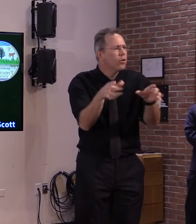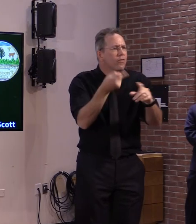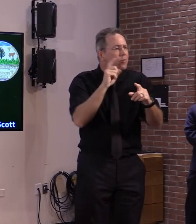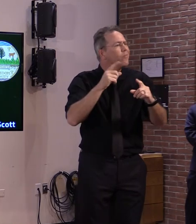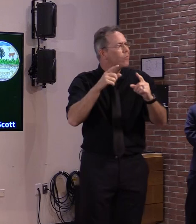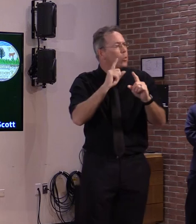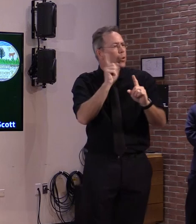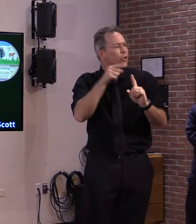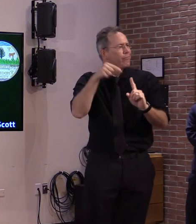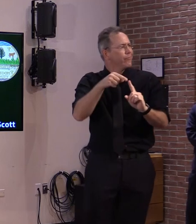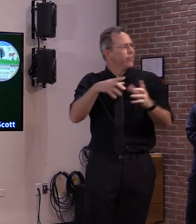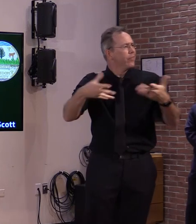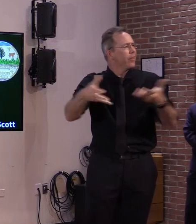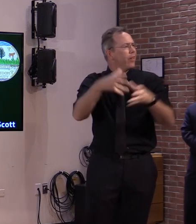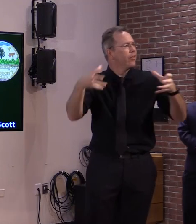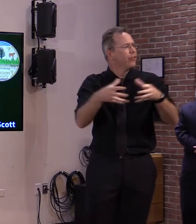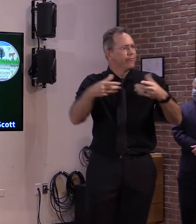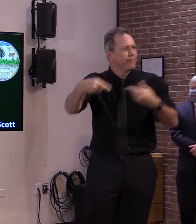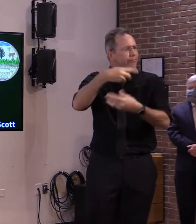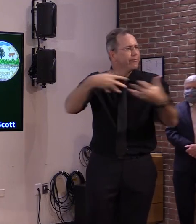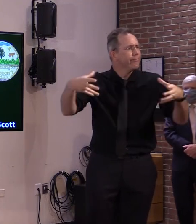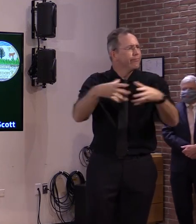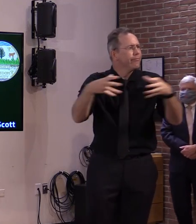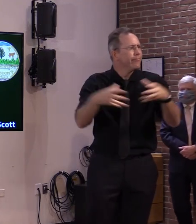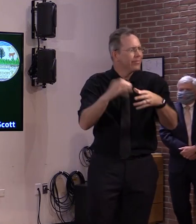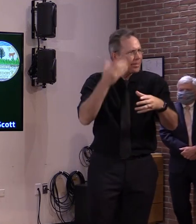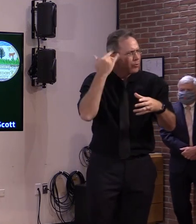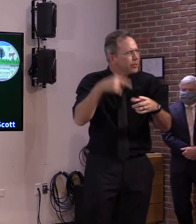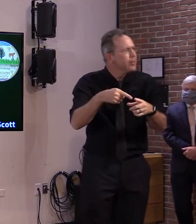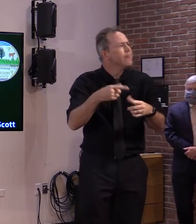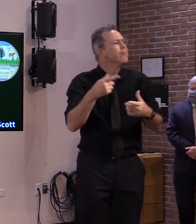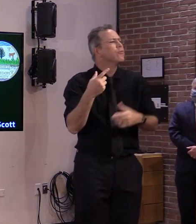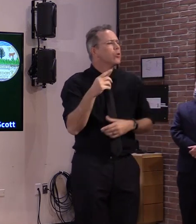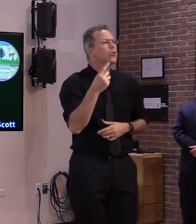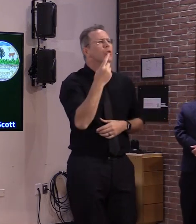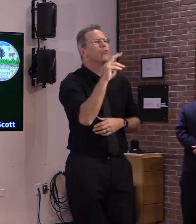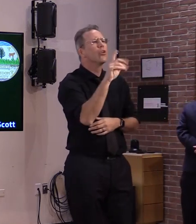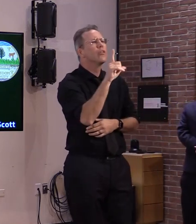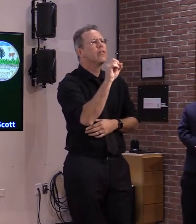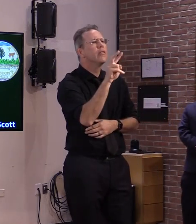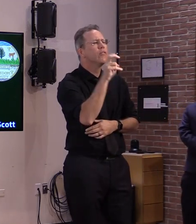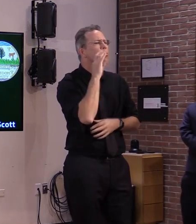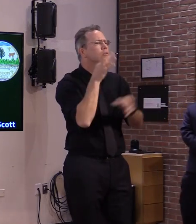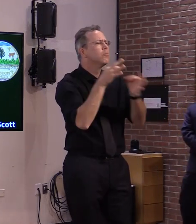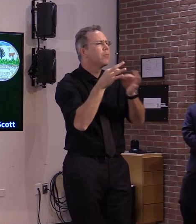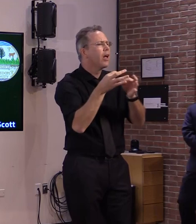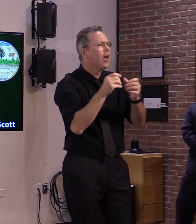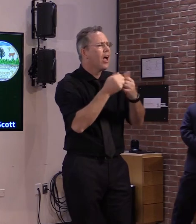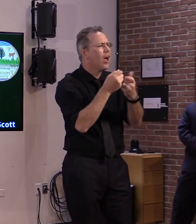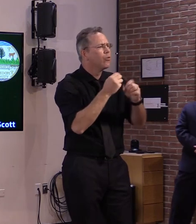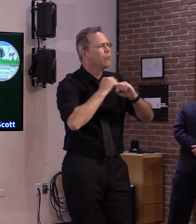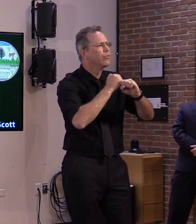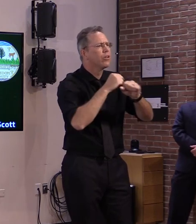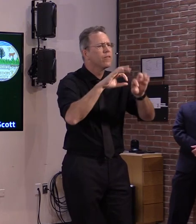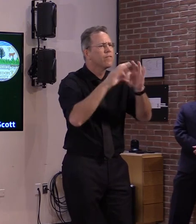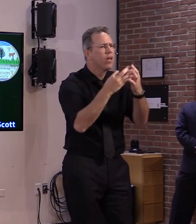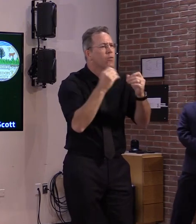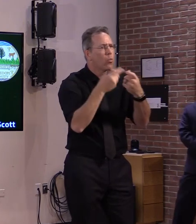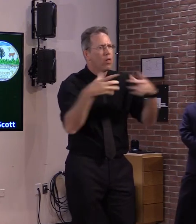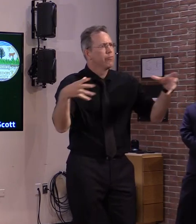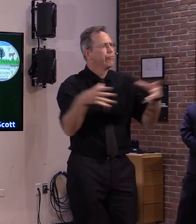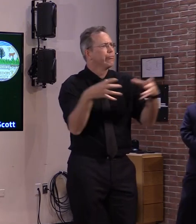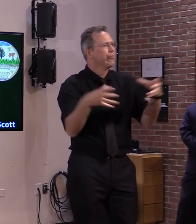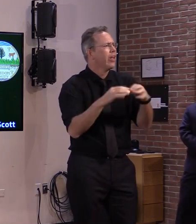few minutes, Dr. Levine is going to share the state's new recommendations around private social gatherings. While these are